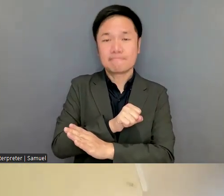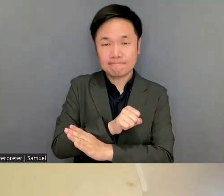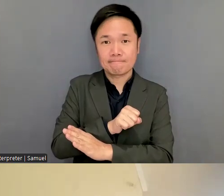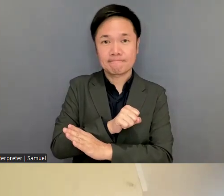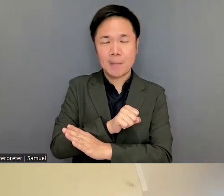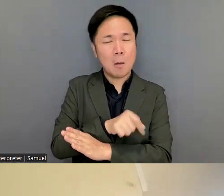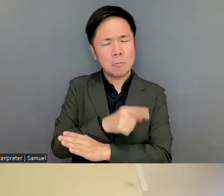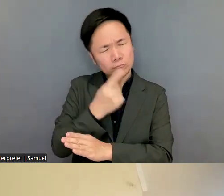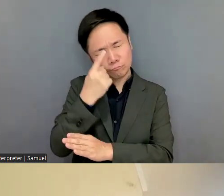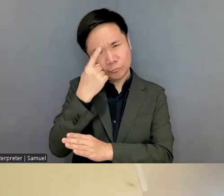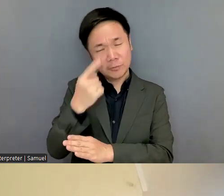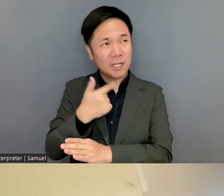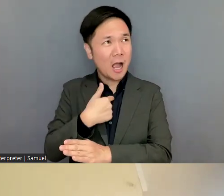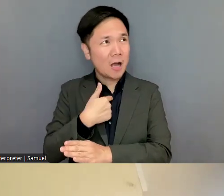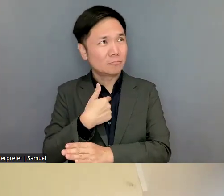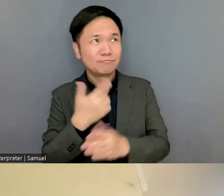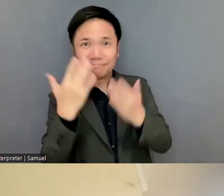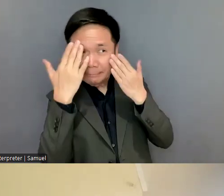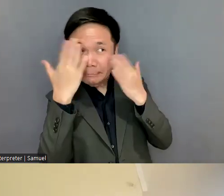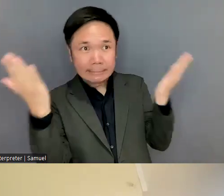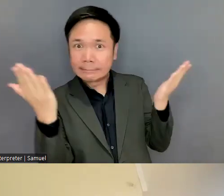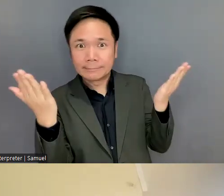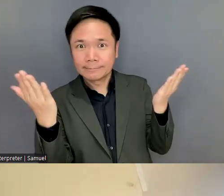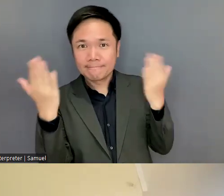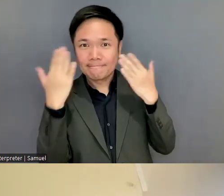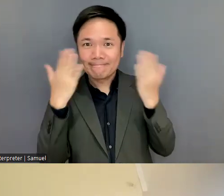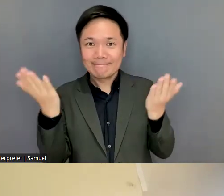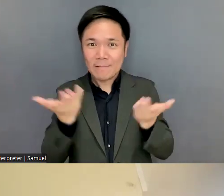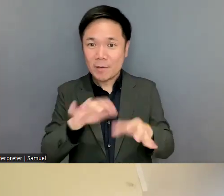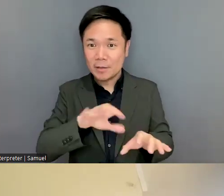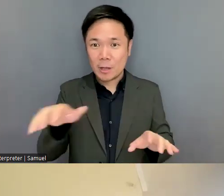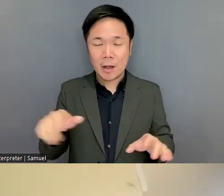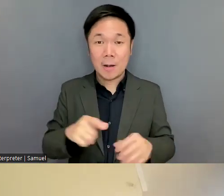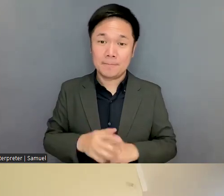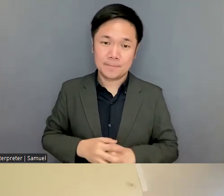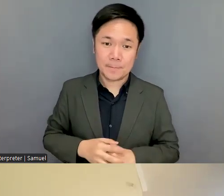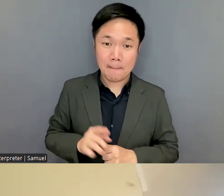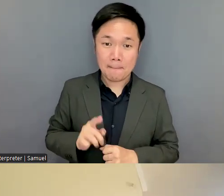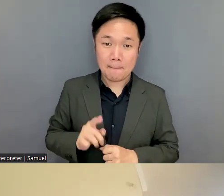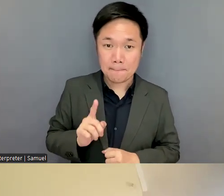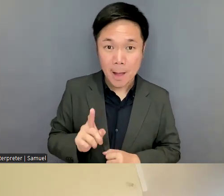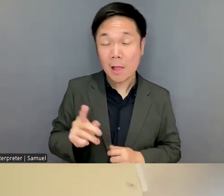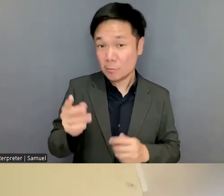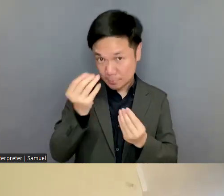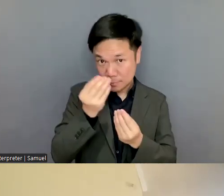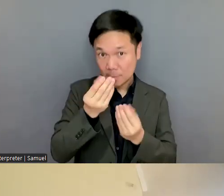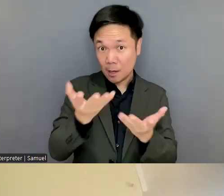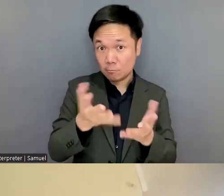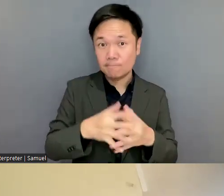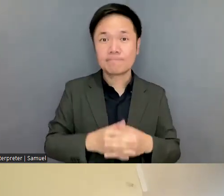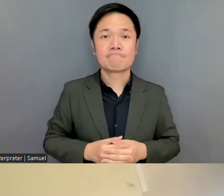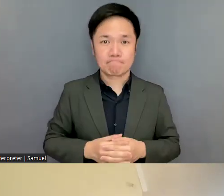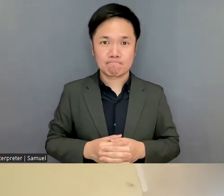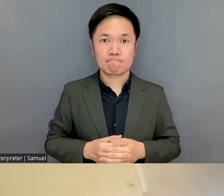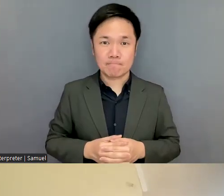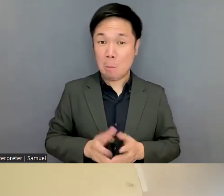am in the dark about all this within the region. But all I could say is that there is a